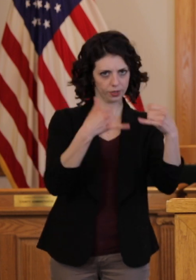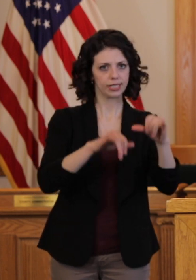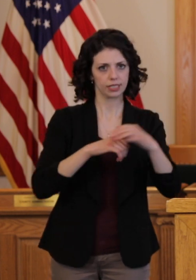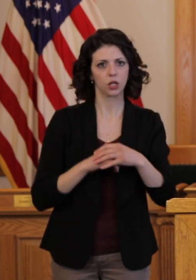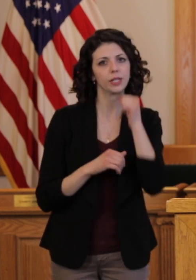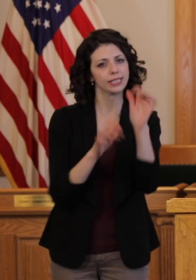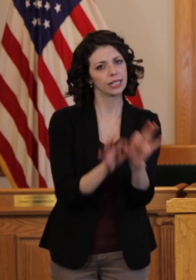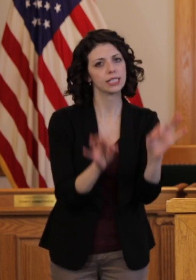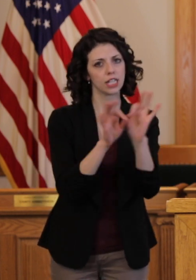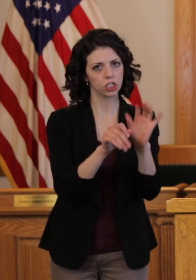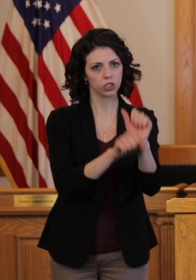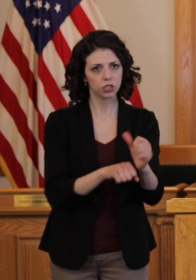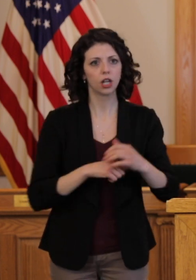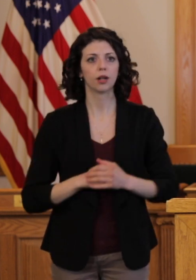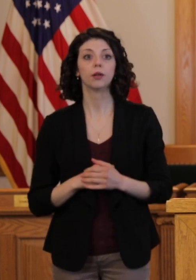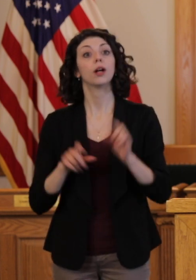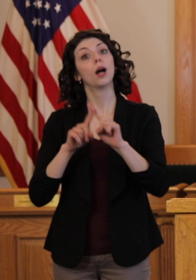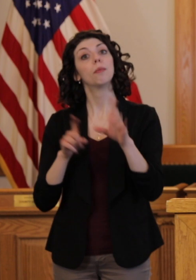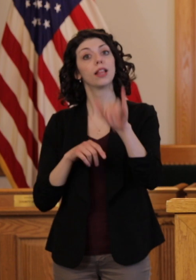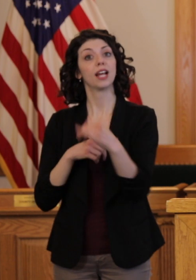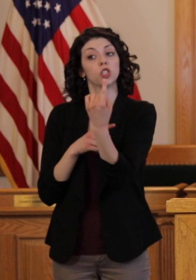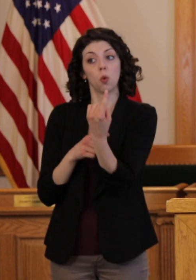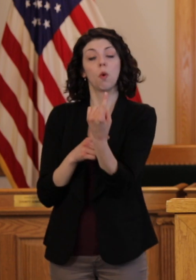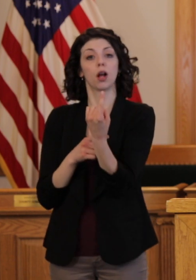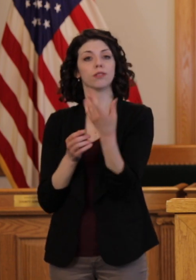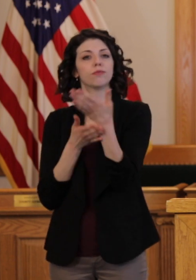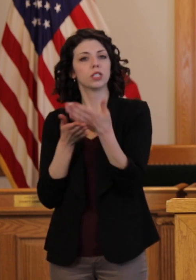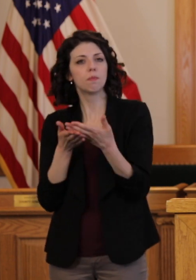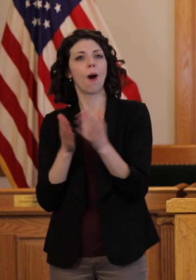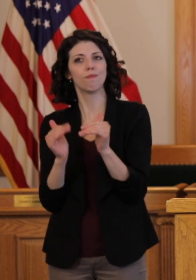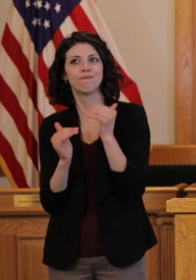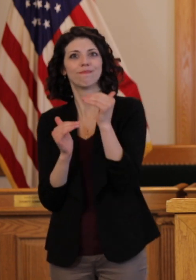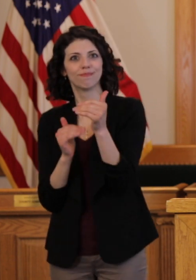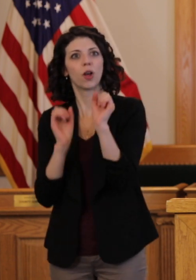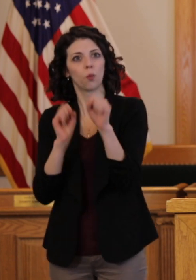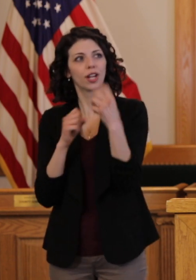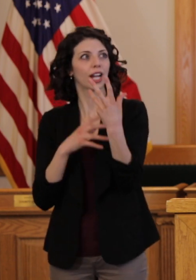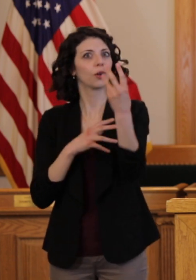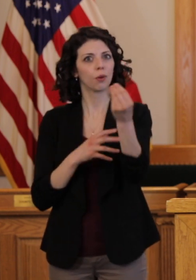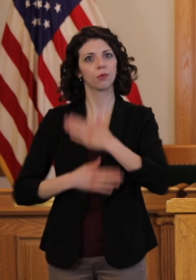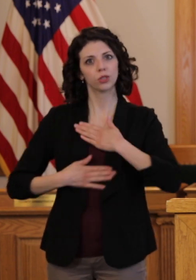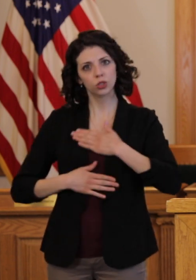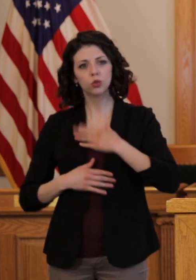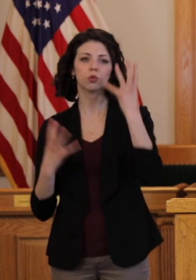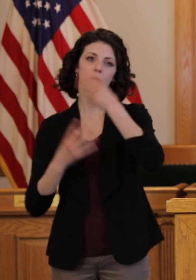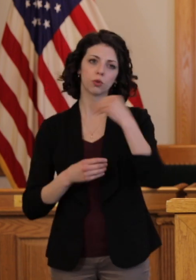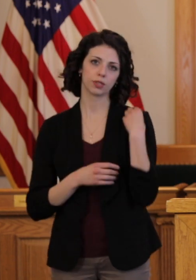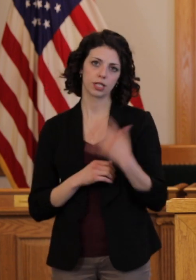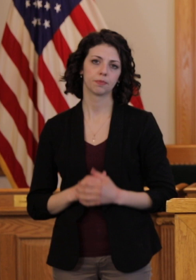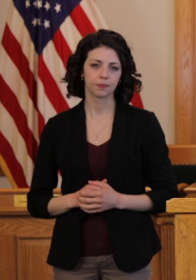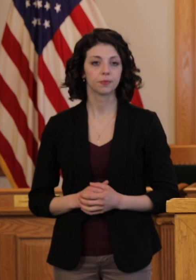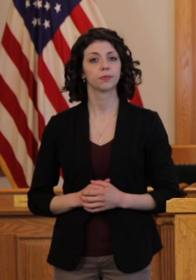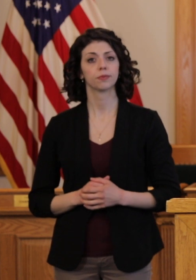is a positive step forward and allows people to get out on the water and enjoy our beautiful outdoors in this nice weather. We ask